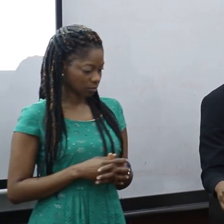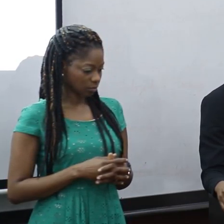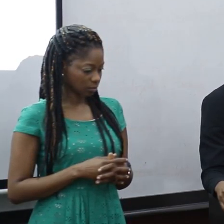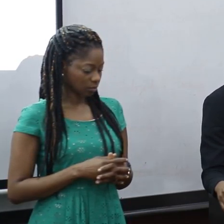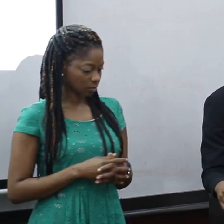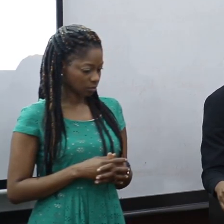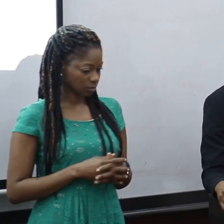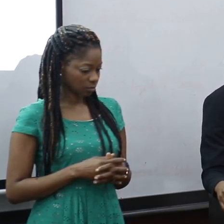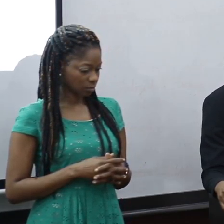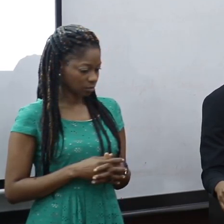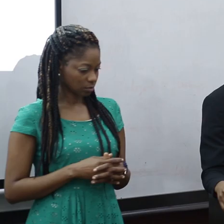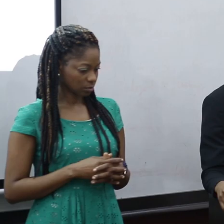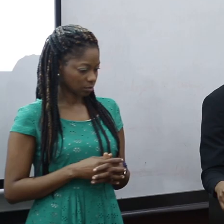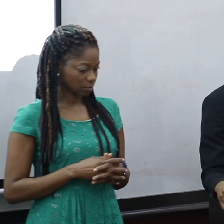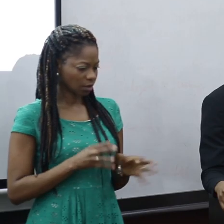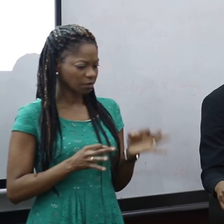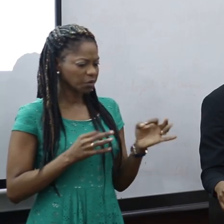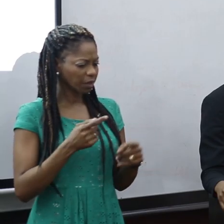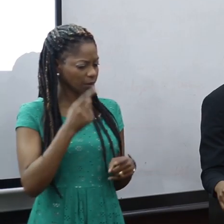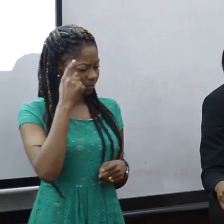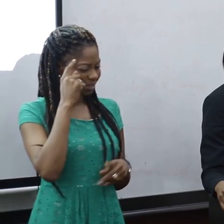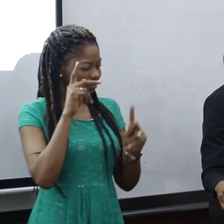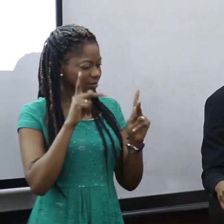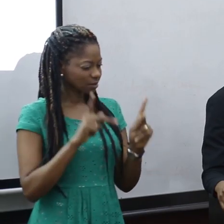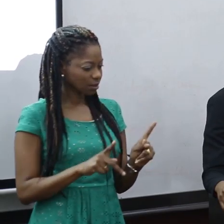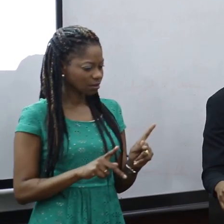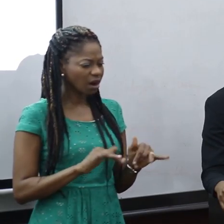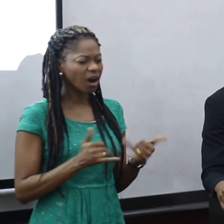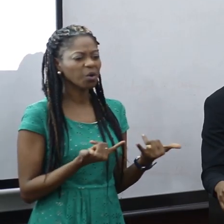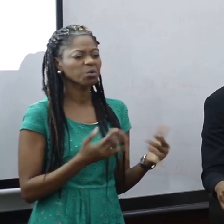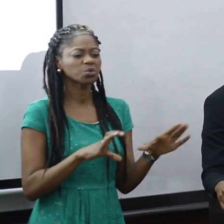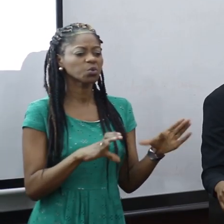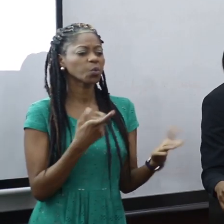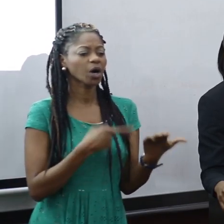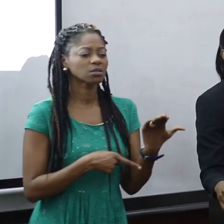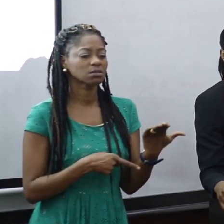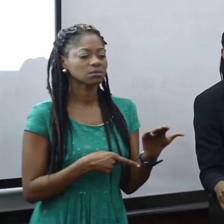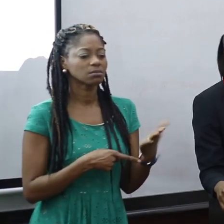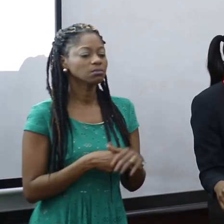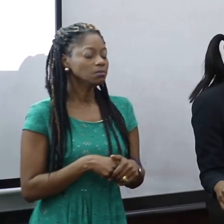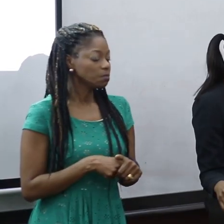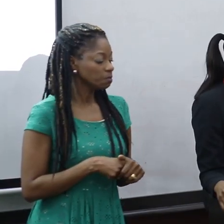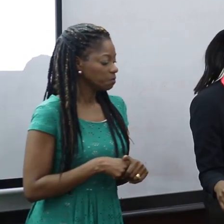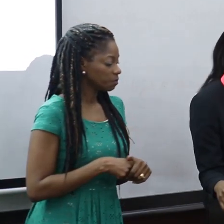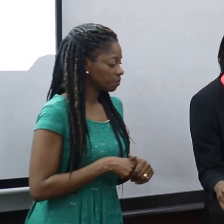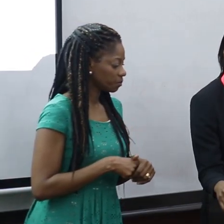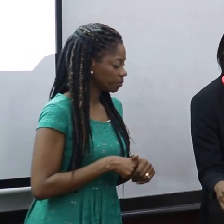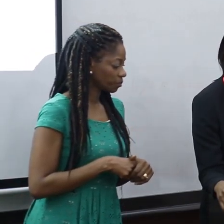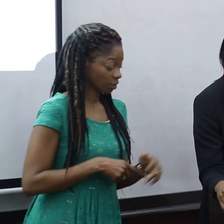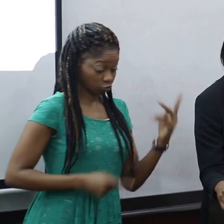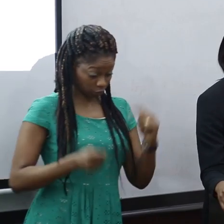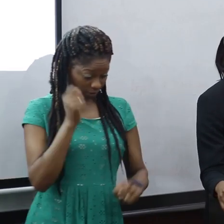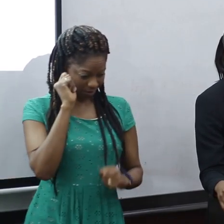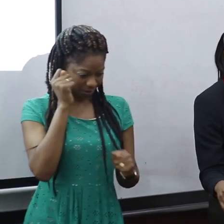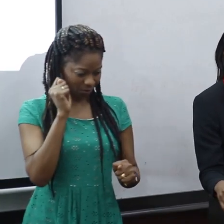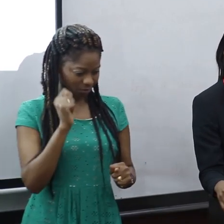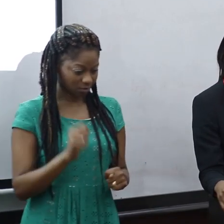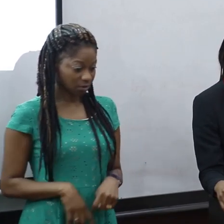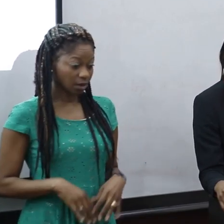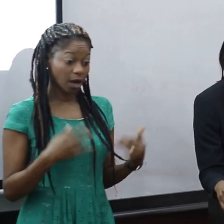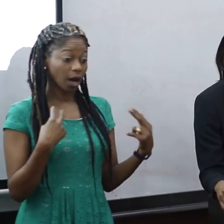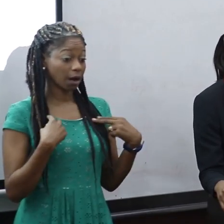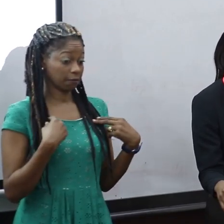intellectual disorders should be accommodated or treated at the workplace. This is despite the fact that Trinidad and Tobago has an Equal